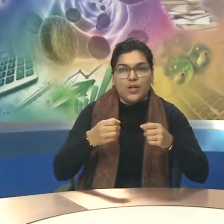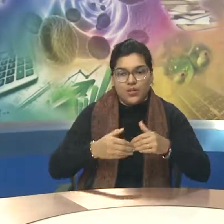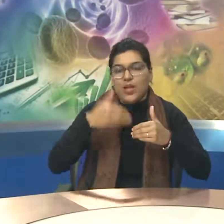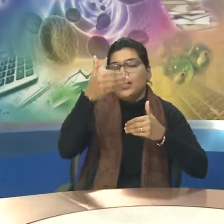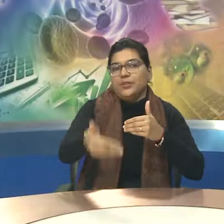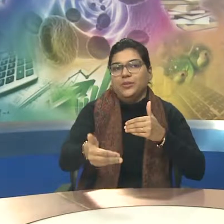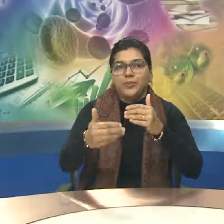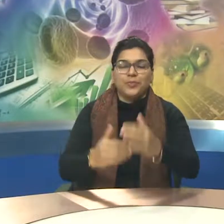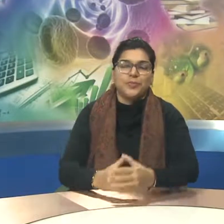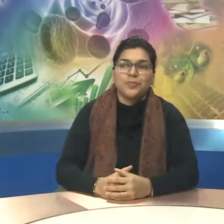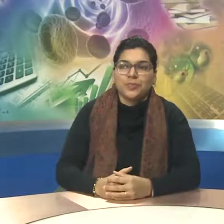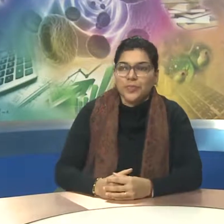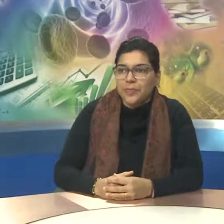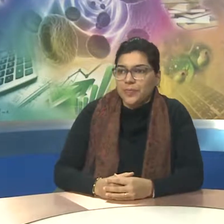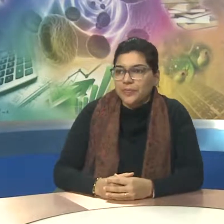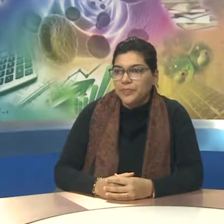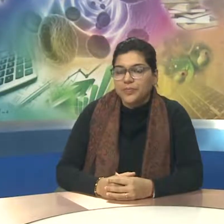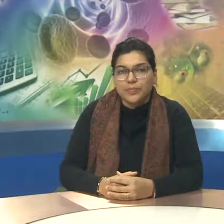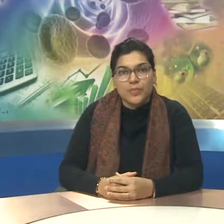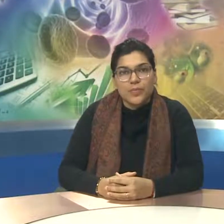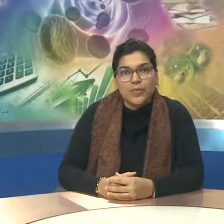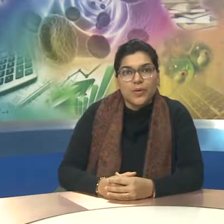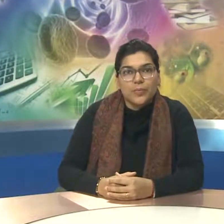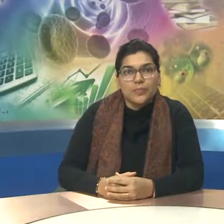we can do whatever we want.